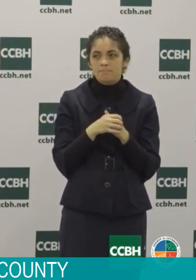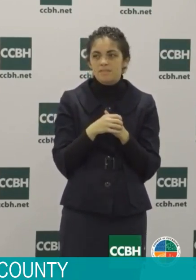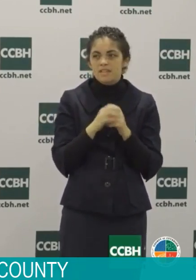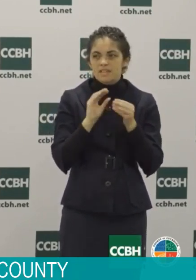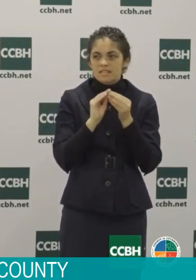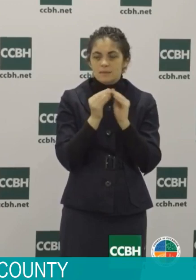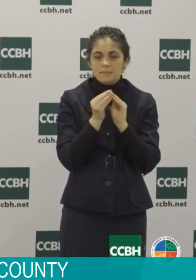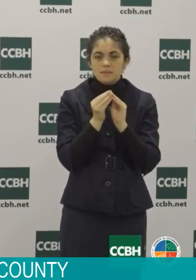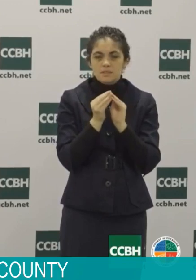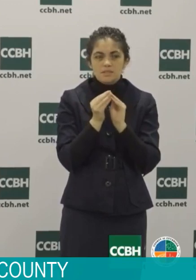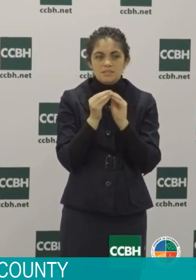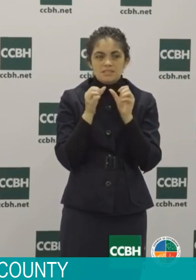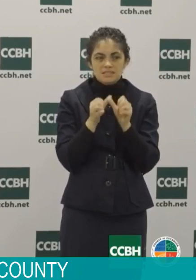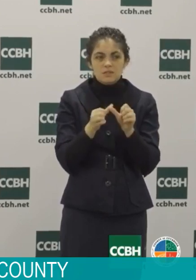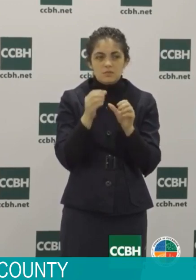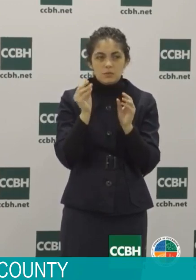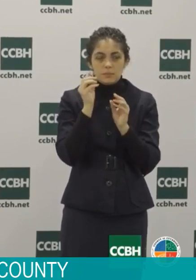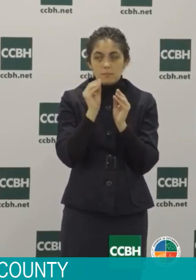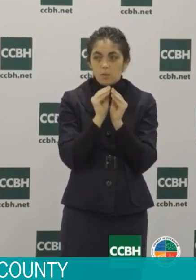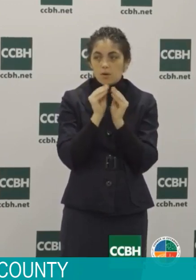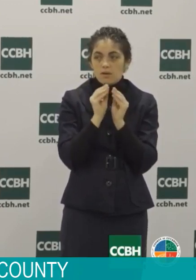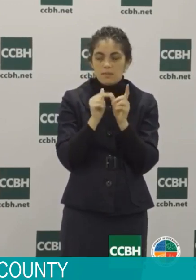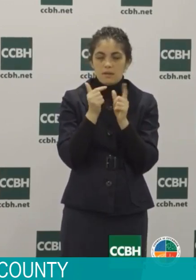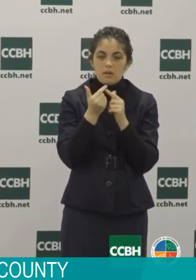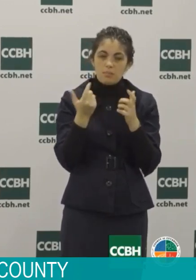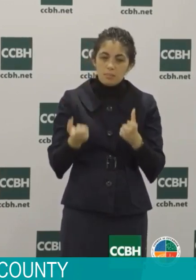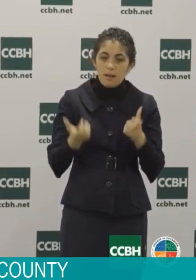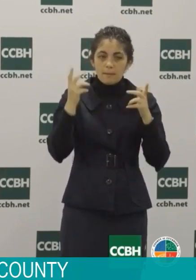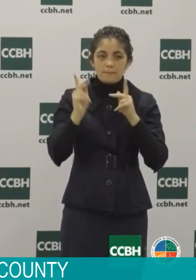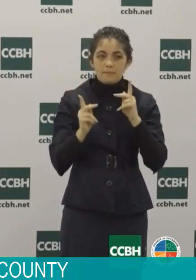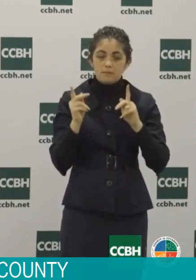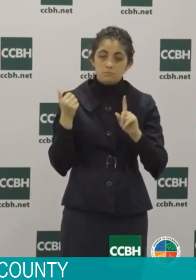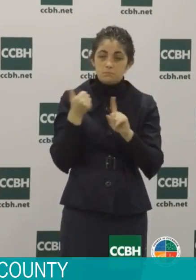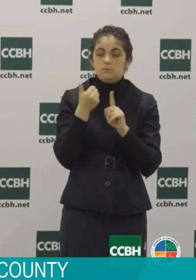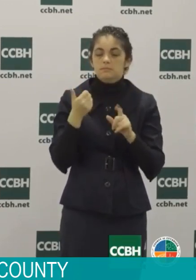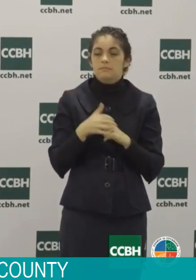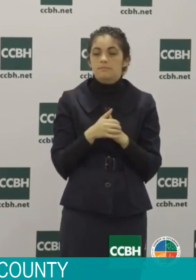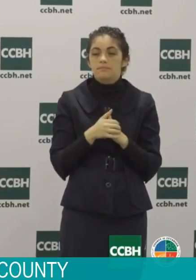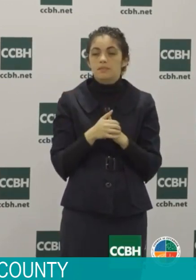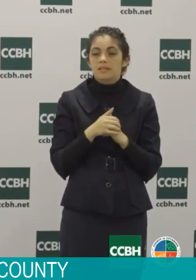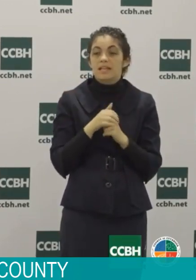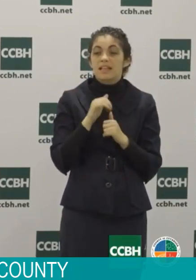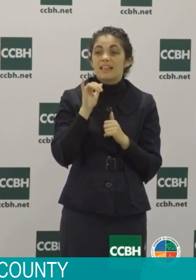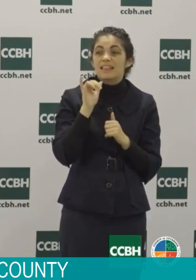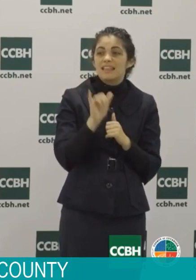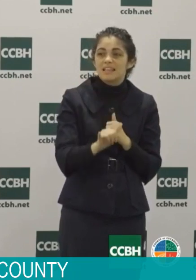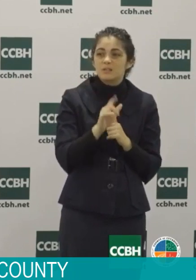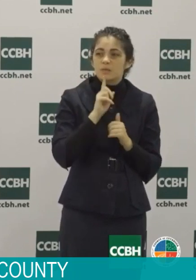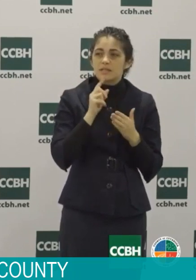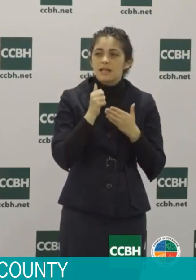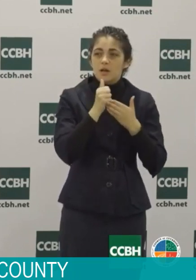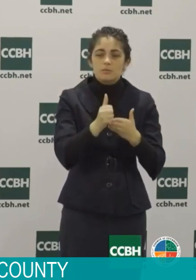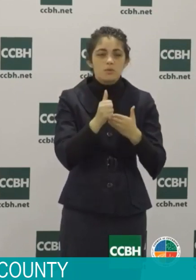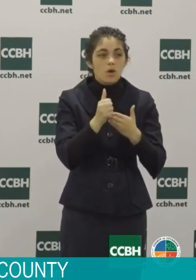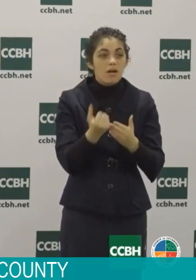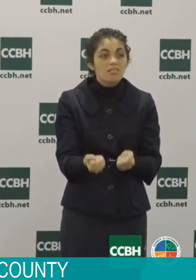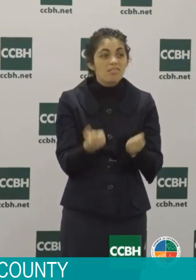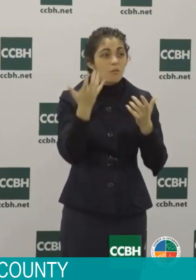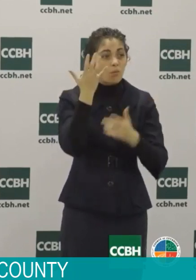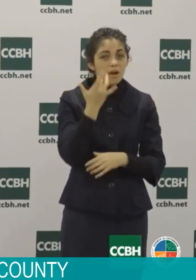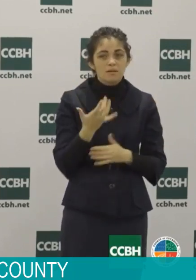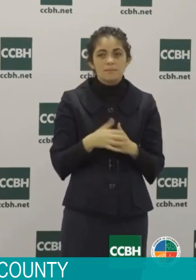cases sort of percolating for a long period of time rather than a big surge. I would say that that model is helpful for a lot of reasons.